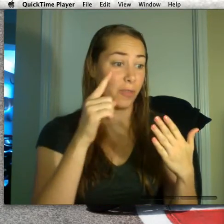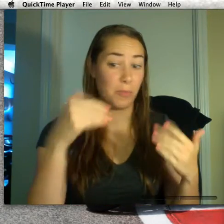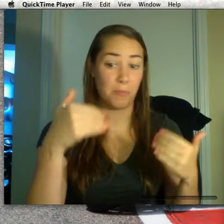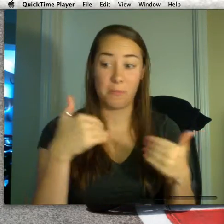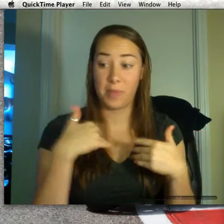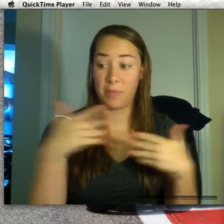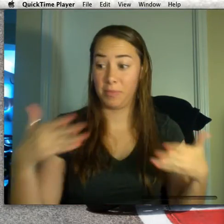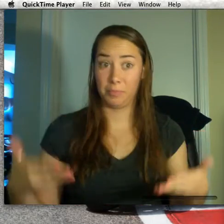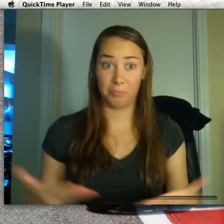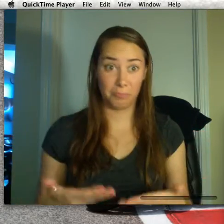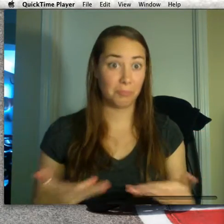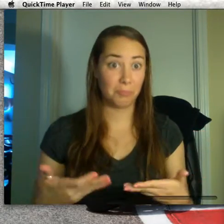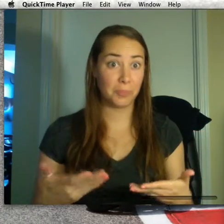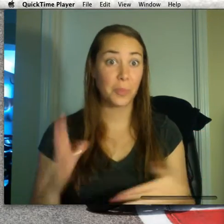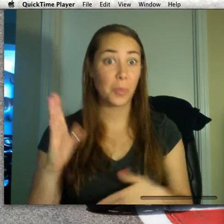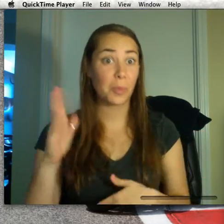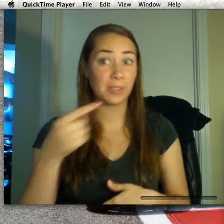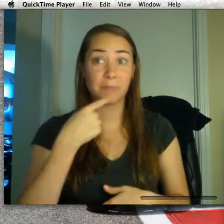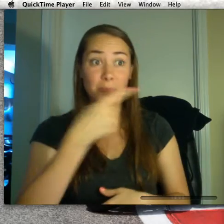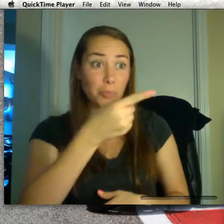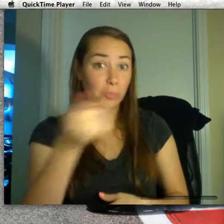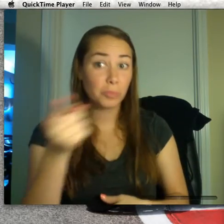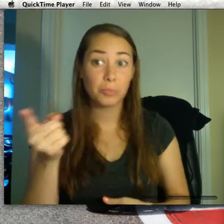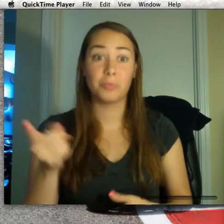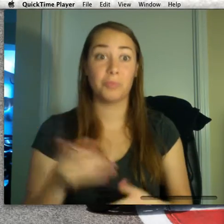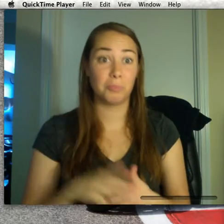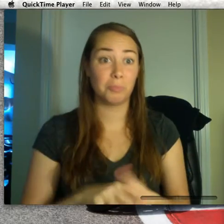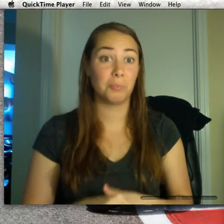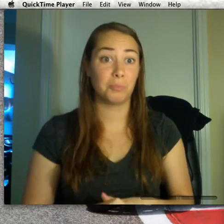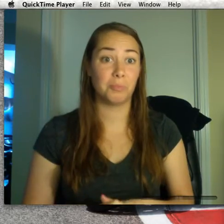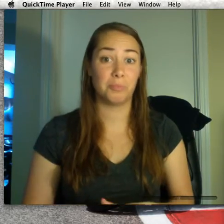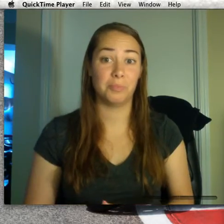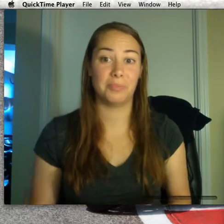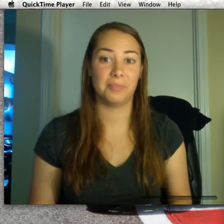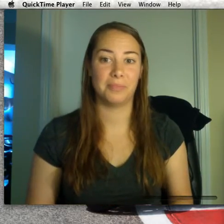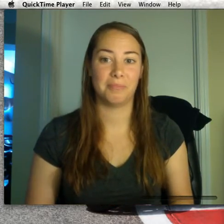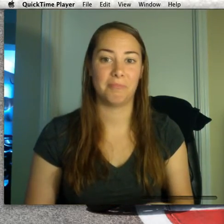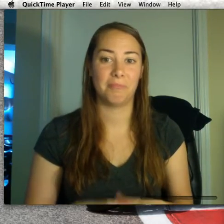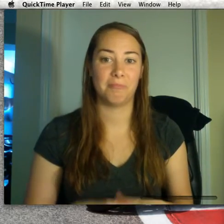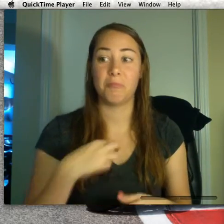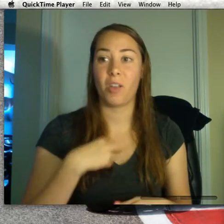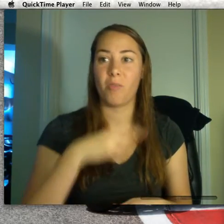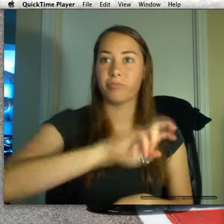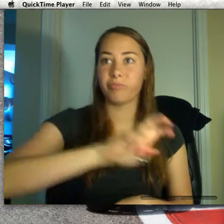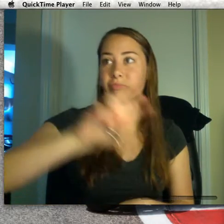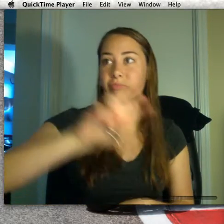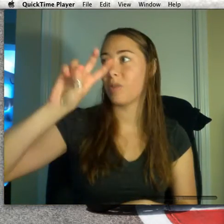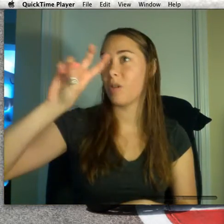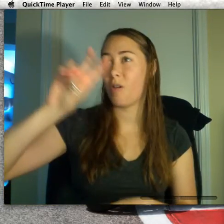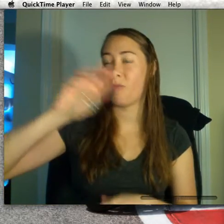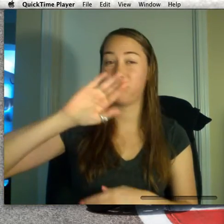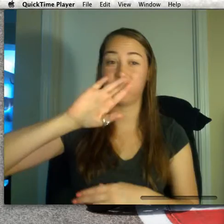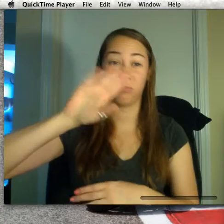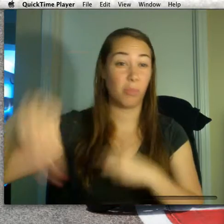as we tour Boeing plants around the country, as well